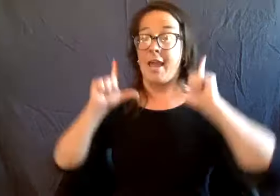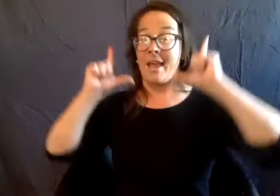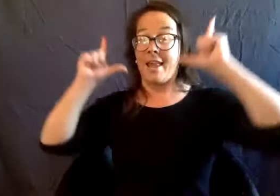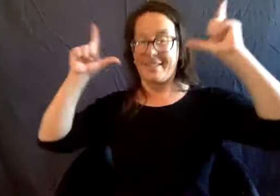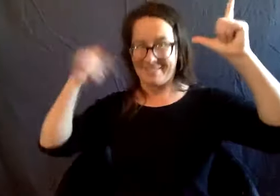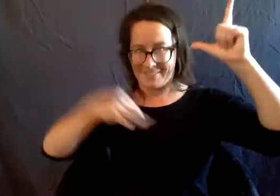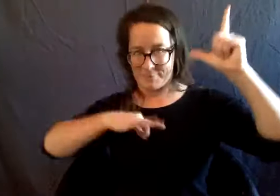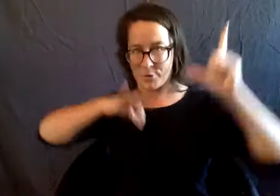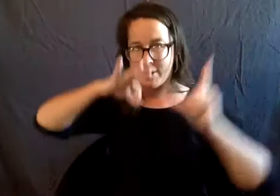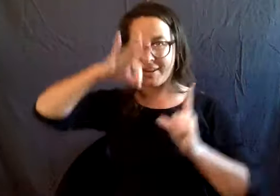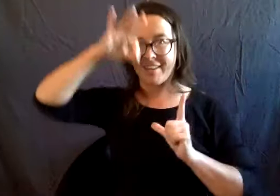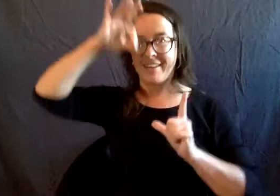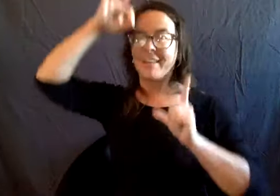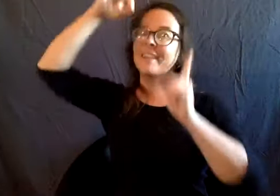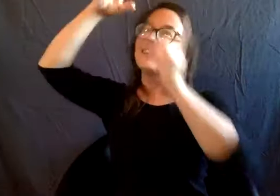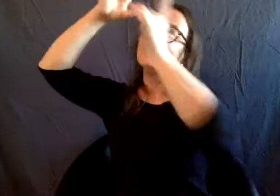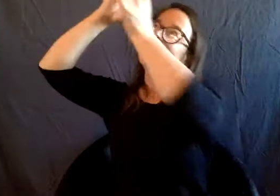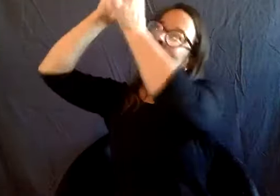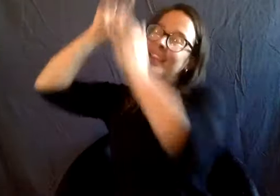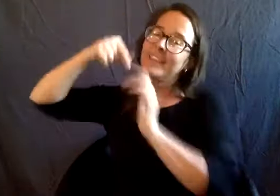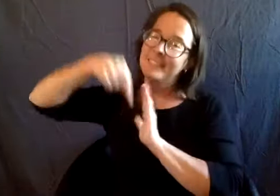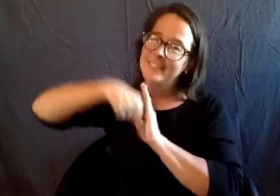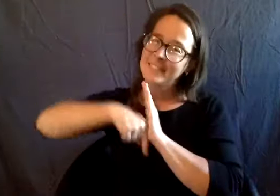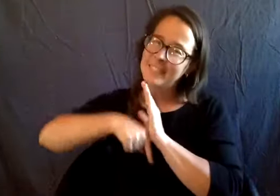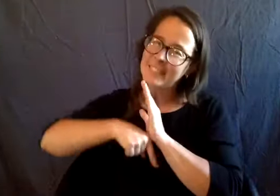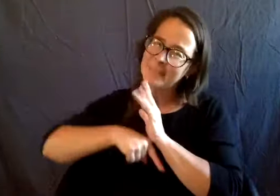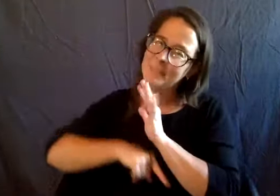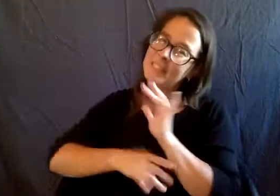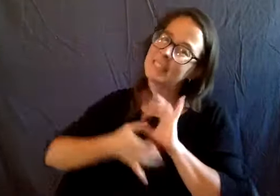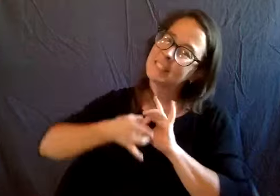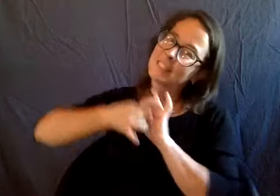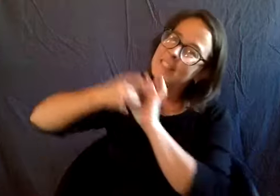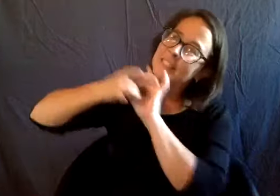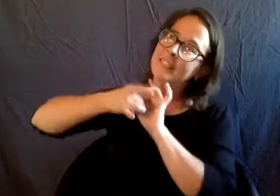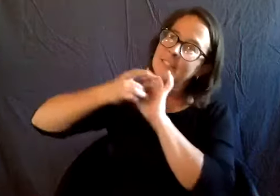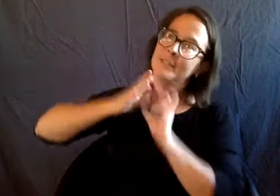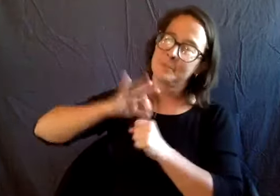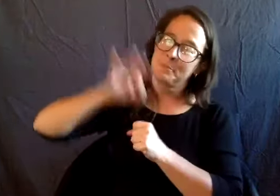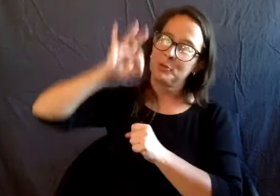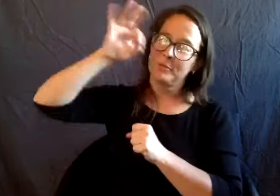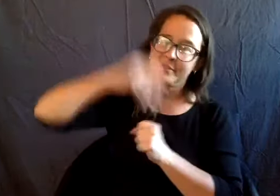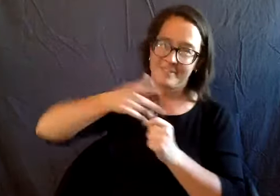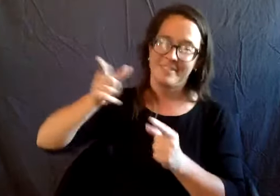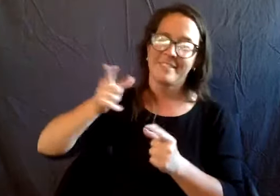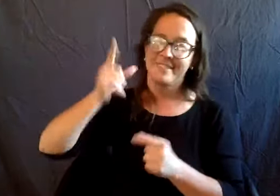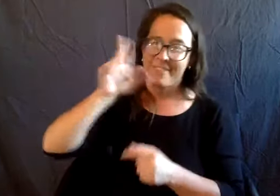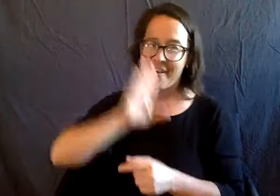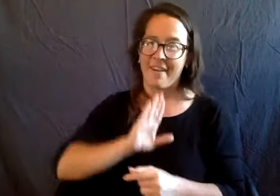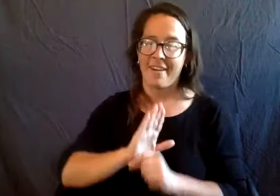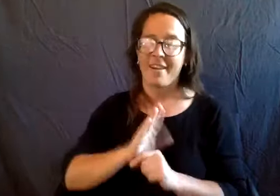goes deeper, and my relationship with the God of my understanding deepens. And when that relationship with the God of my understanding